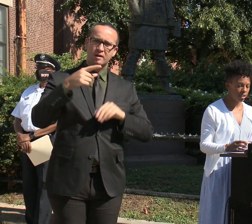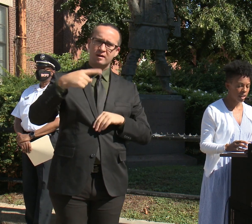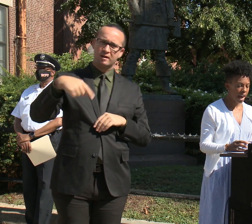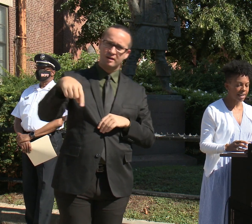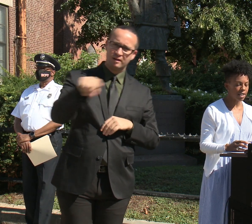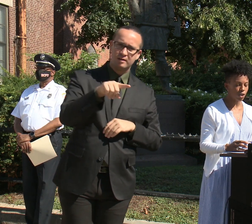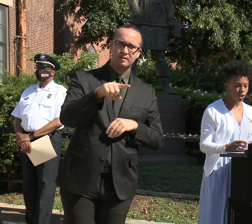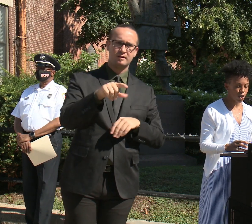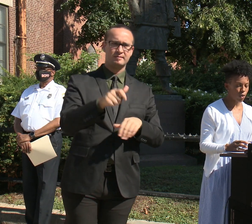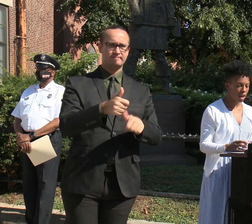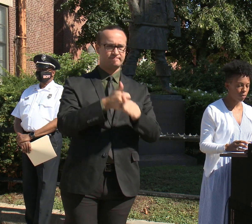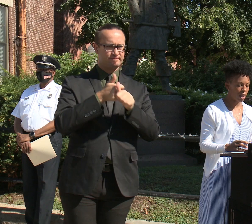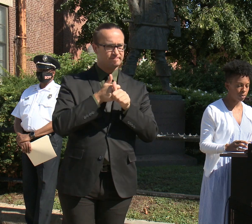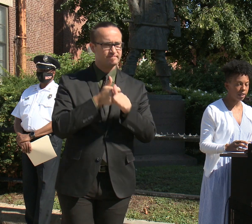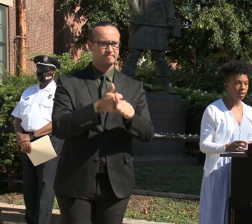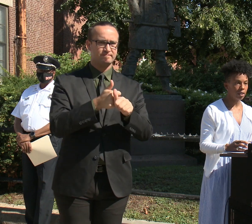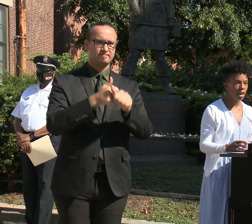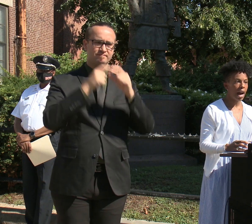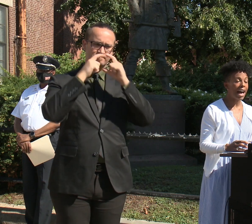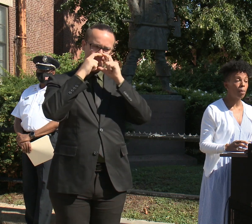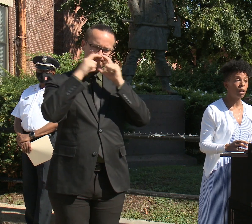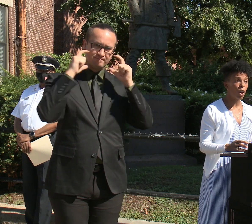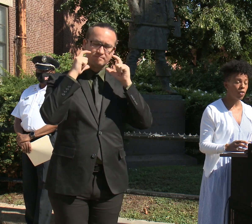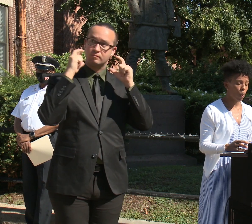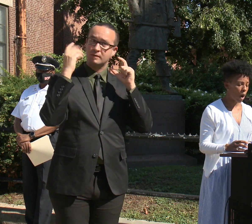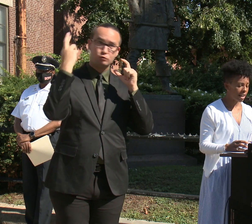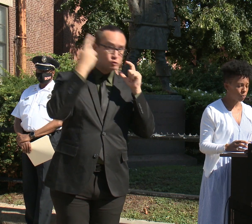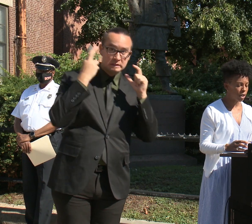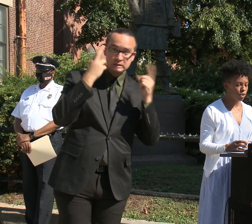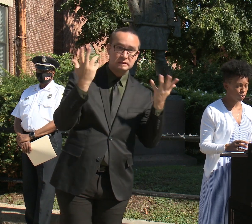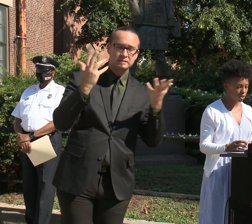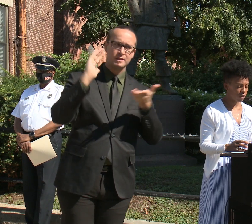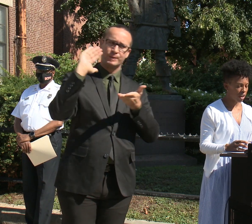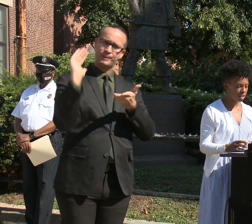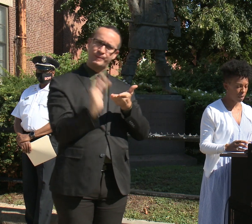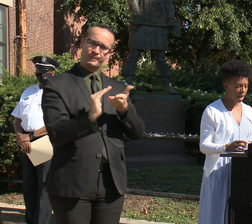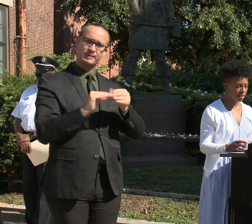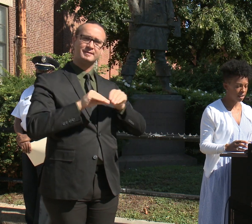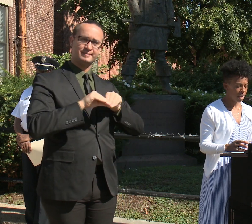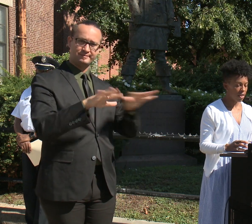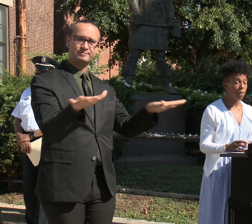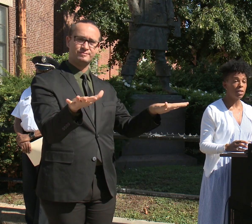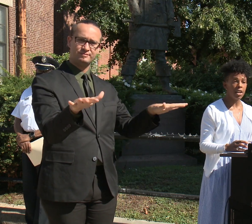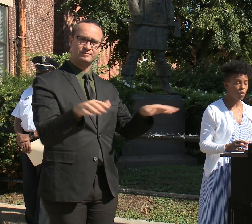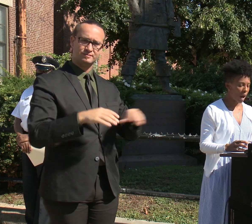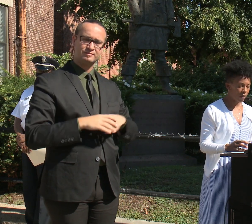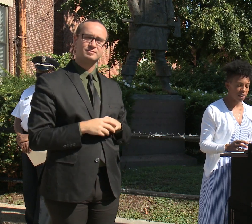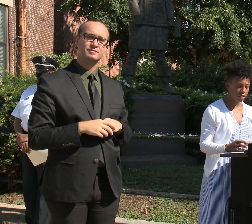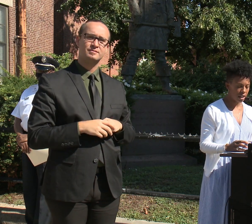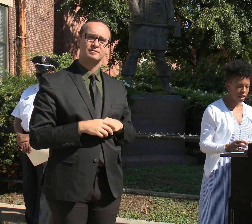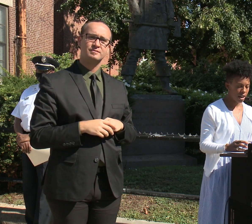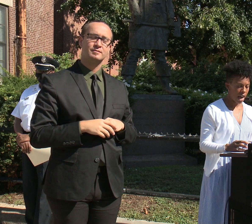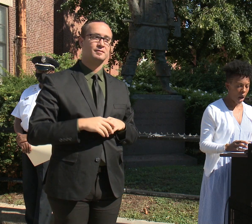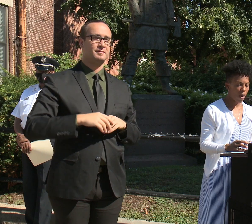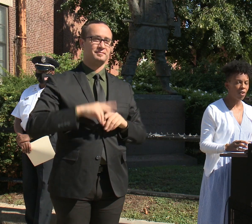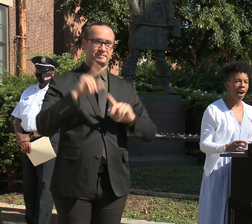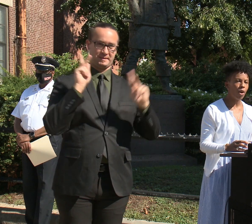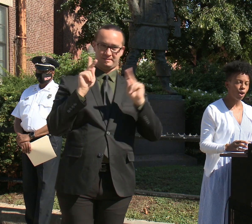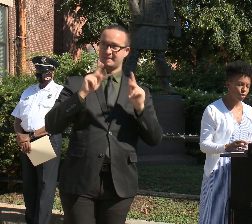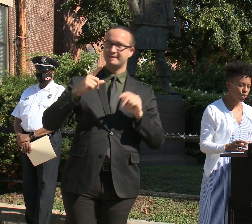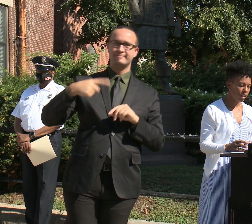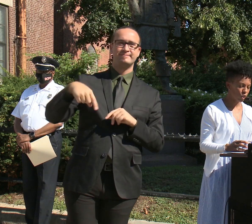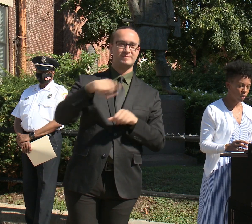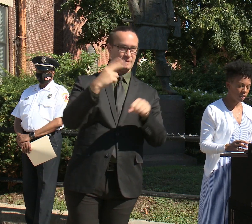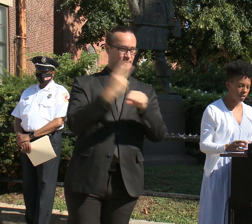of disease as he or she goes out in public. I applaud the widespread usage of face masks that I'm seeing throughout the city. However,